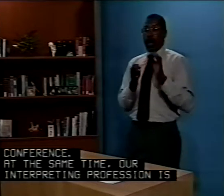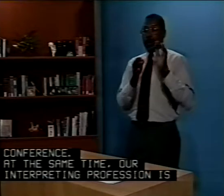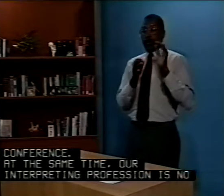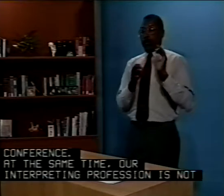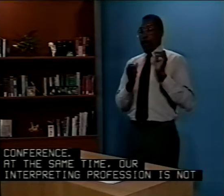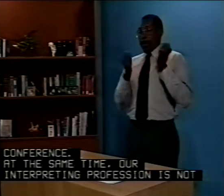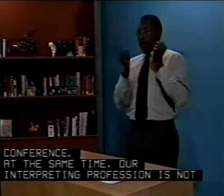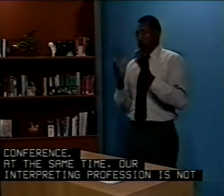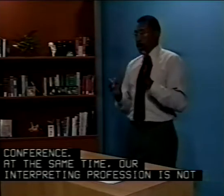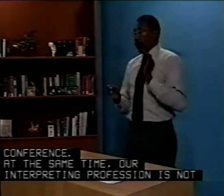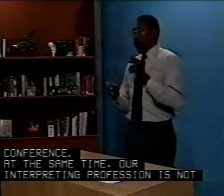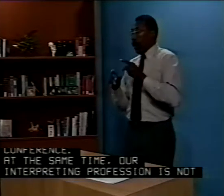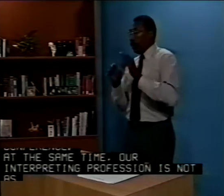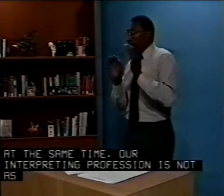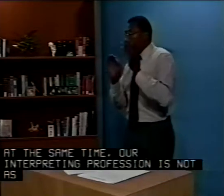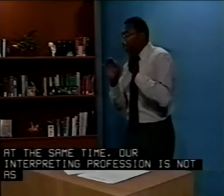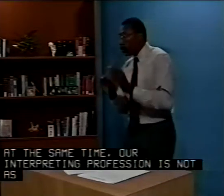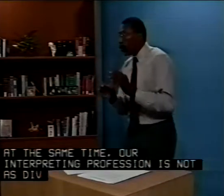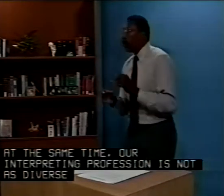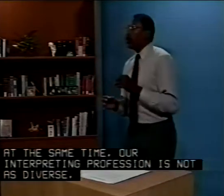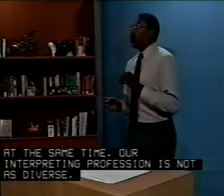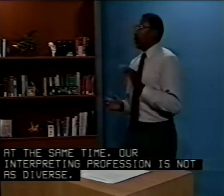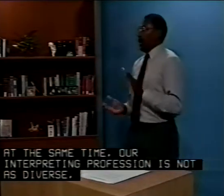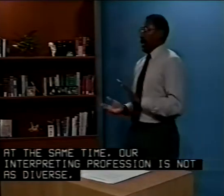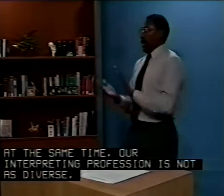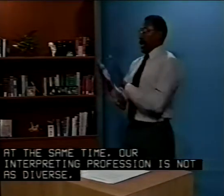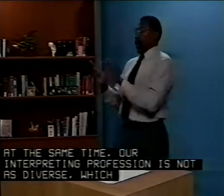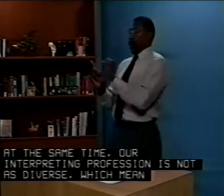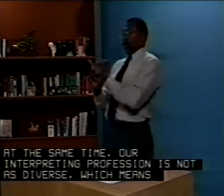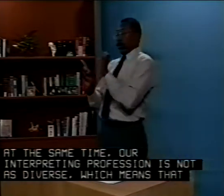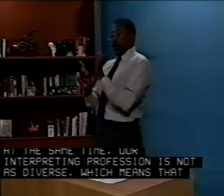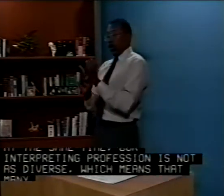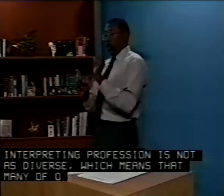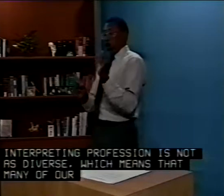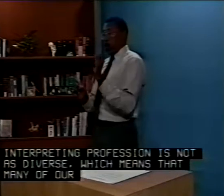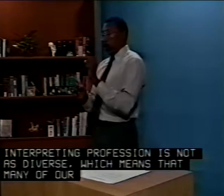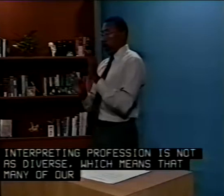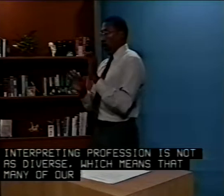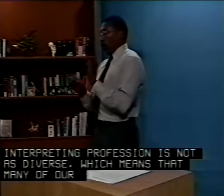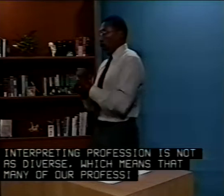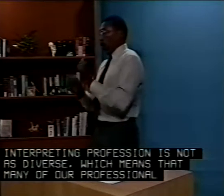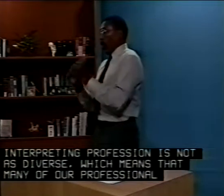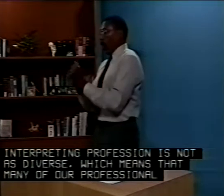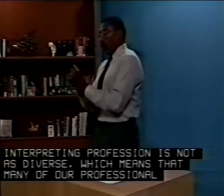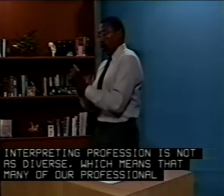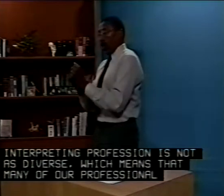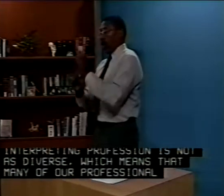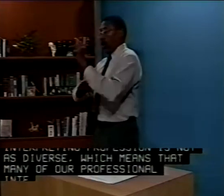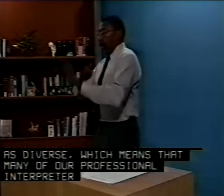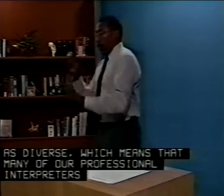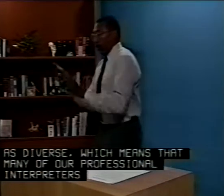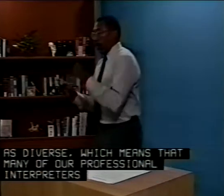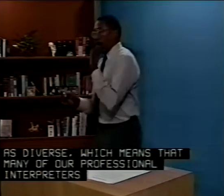which means that many of our professional interpreters encounter situations where they are working with